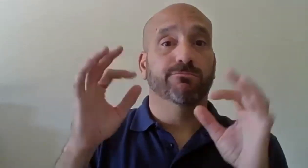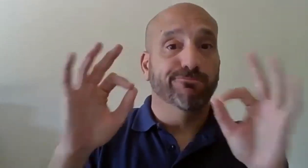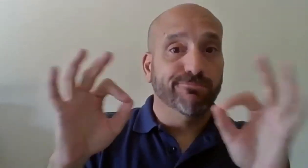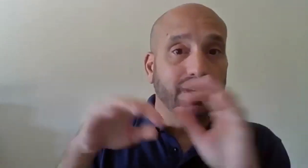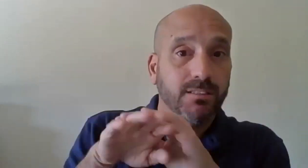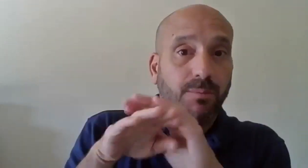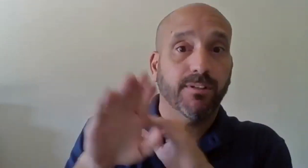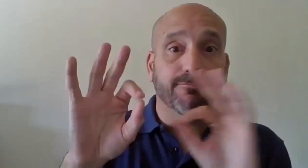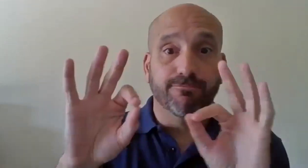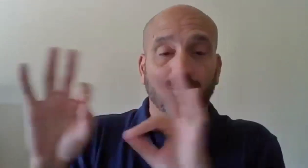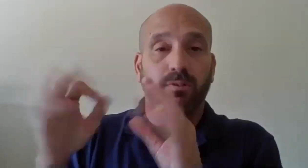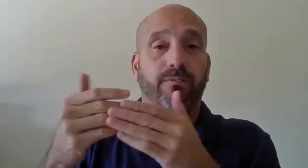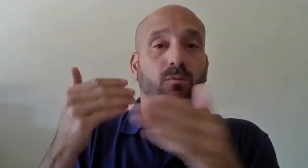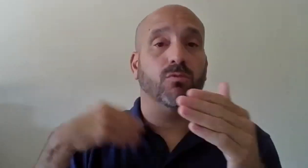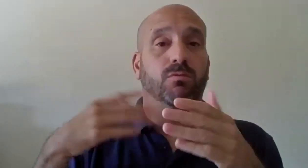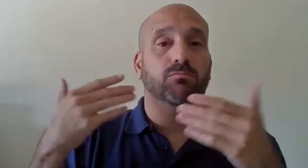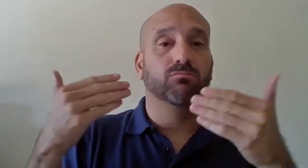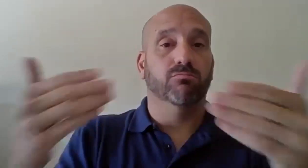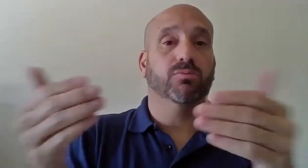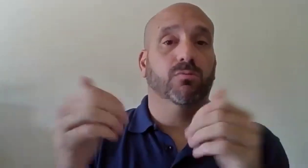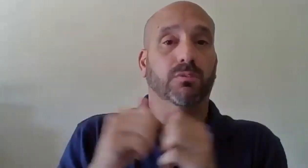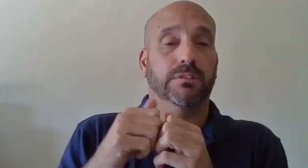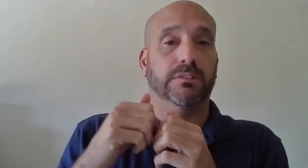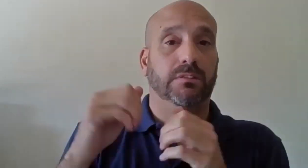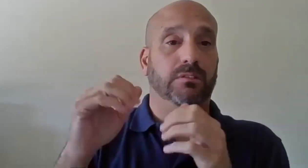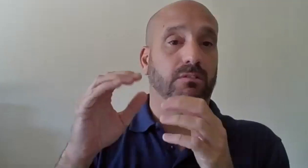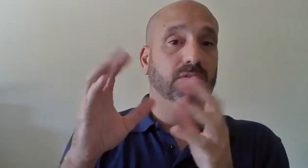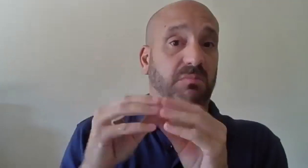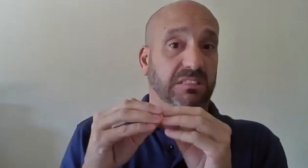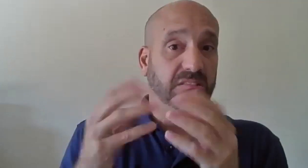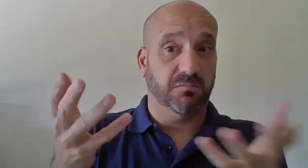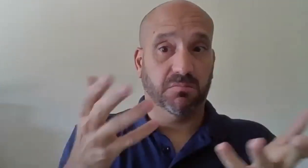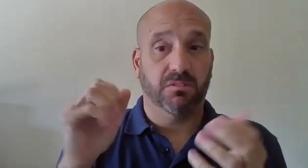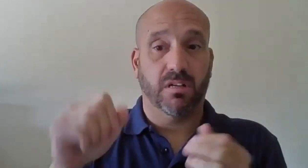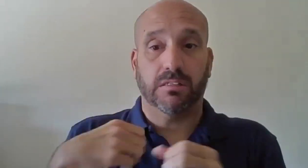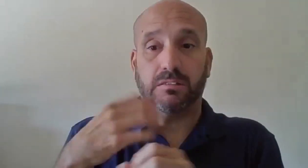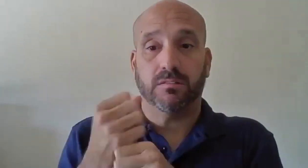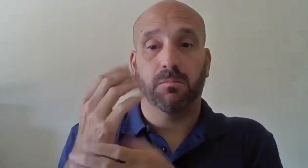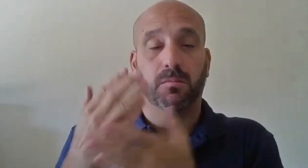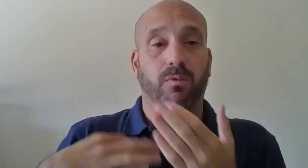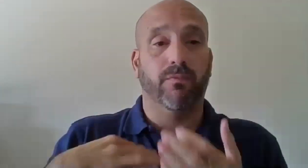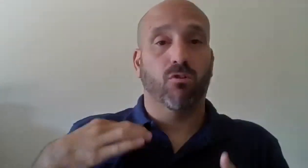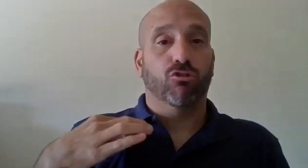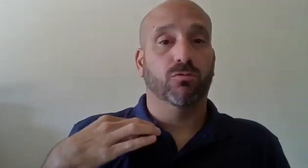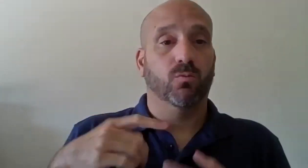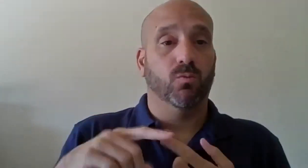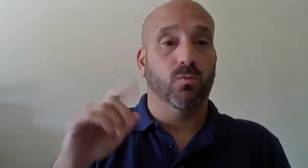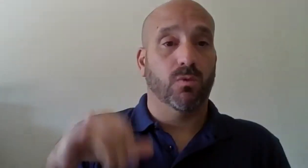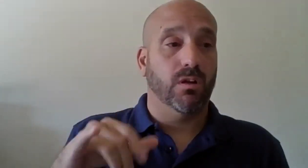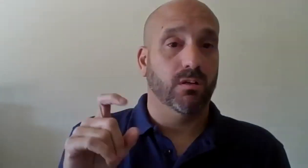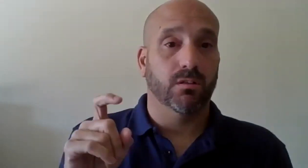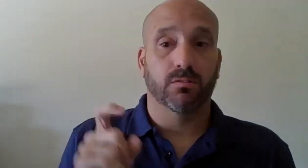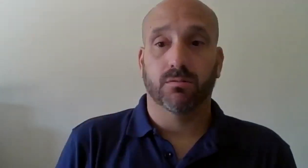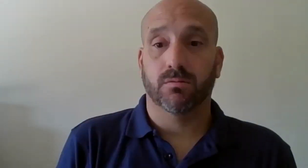if you guys would like to test it out before we go on with the next meeting, we can do that. Maybe have some type of test if we have